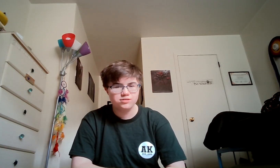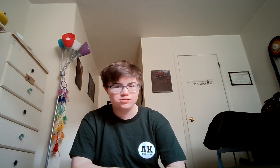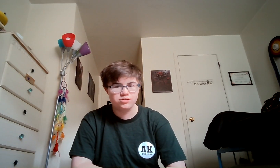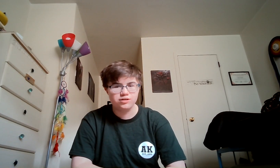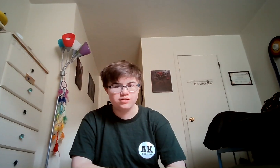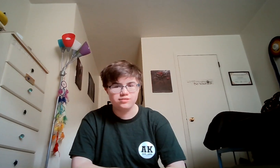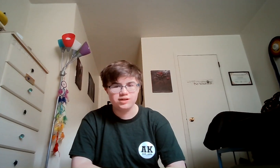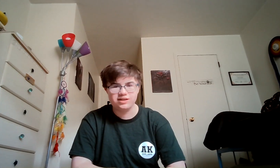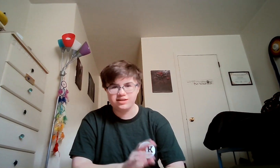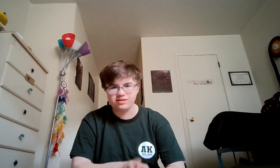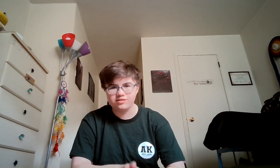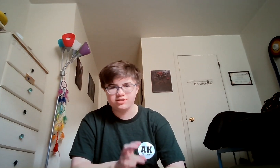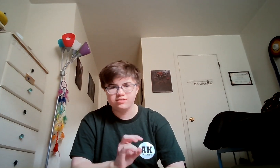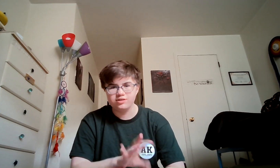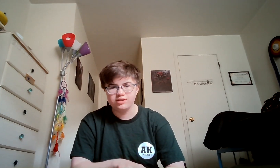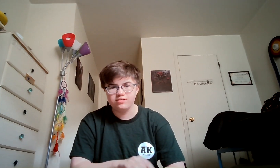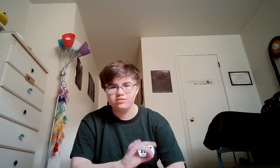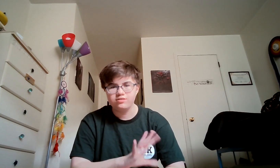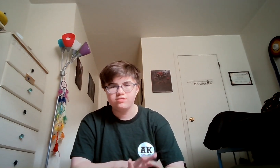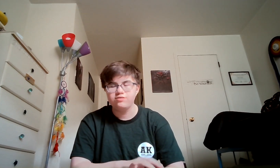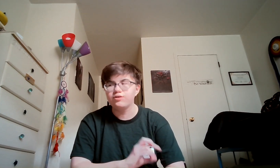so I think that's how you sign full.